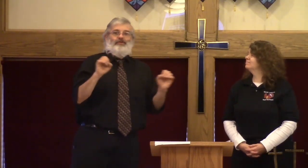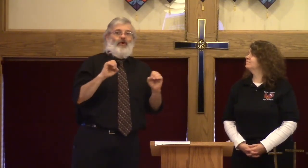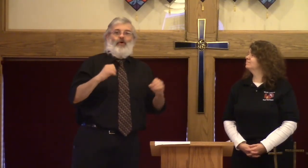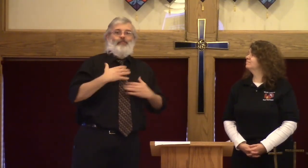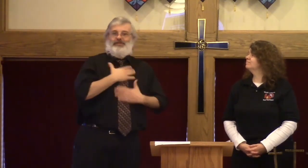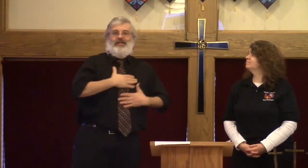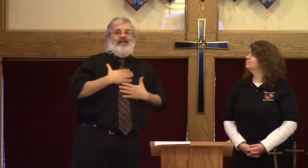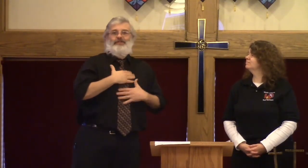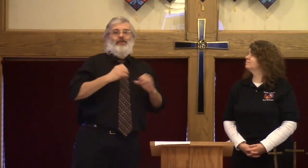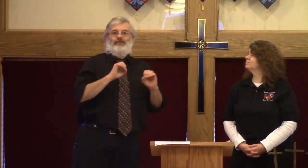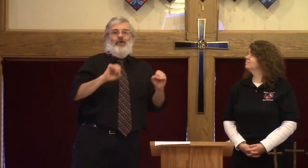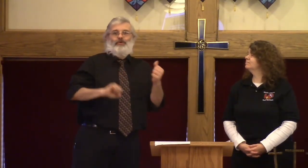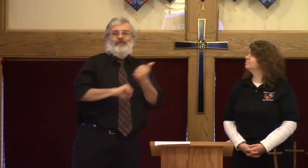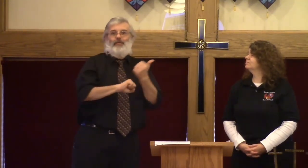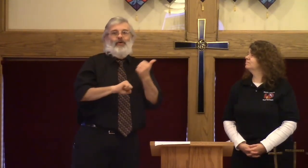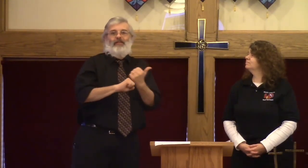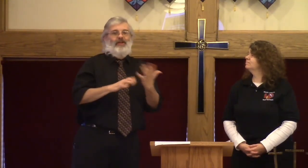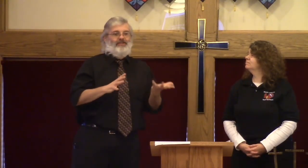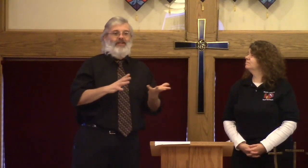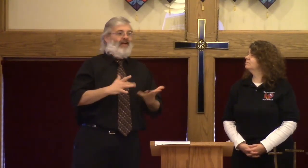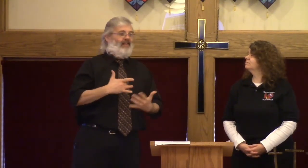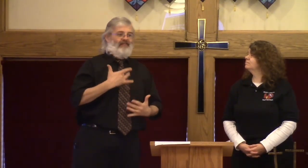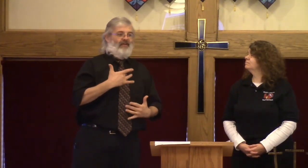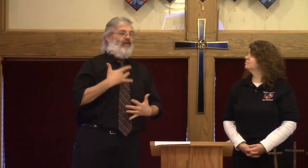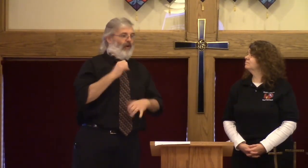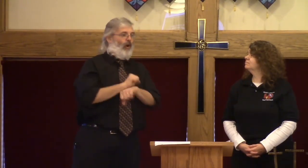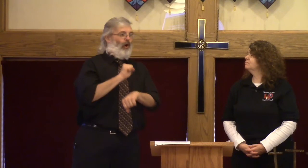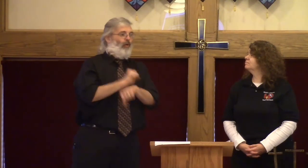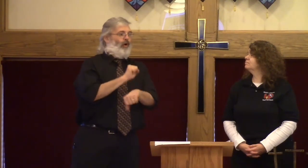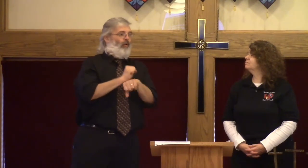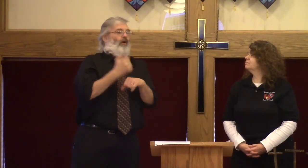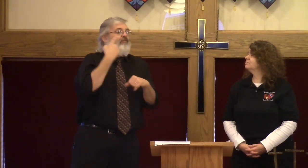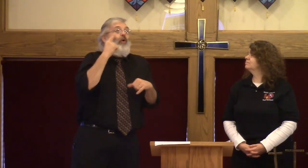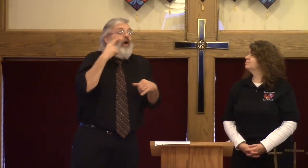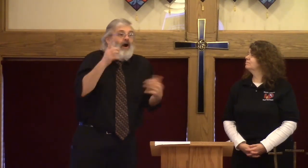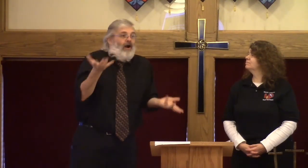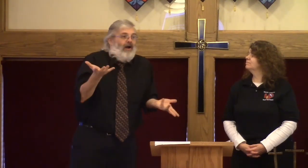no appreciation, there's no support, they feel they were for